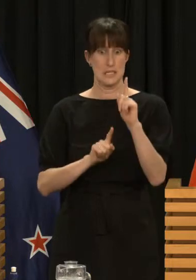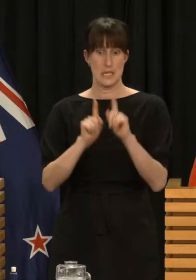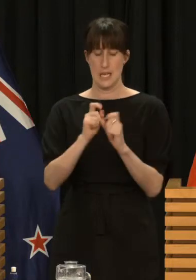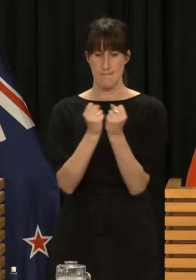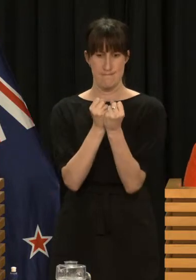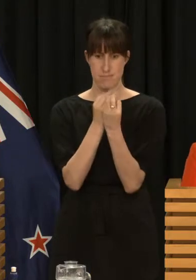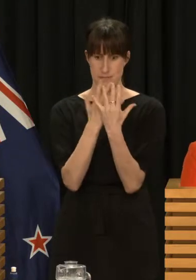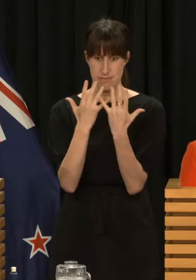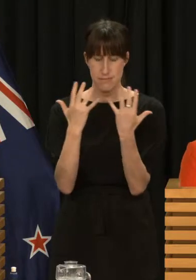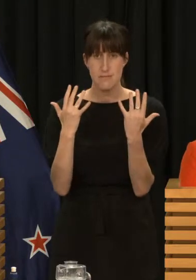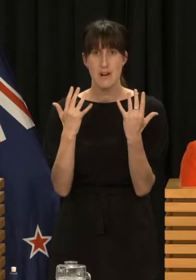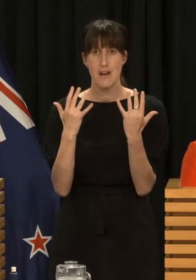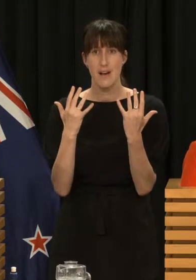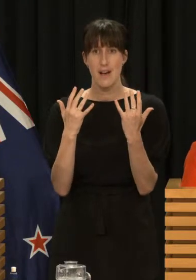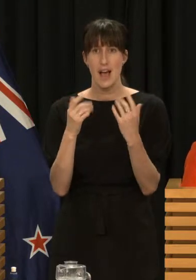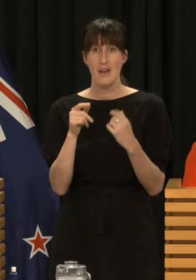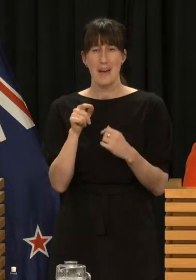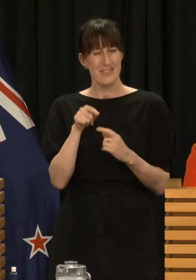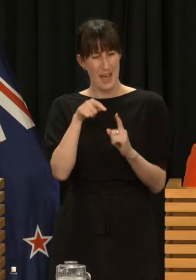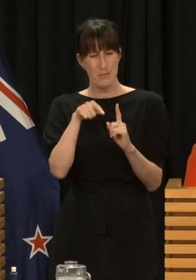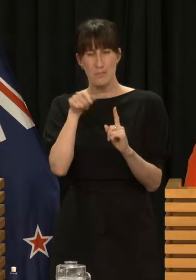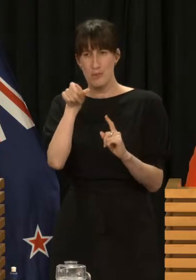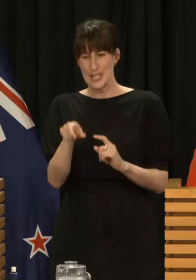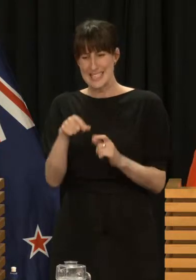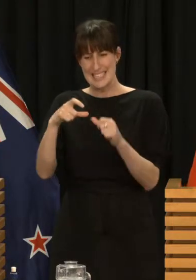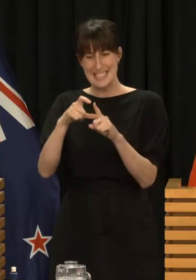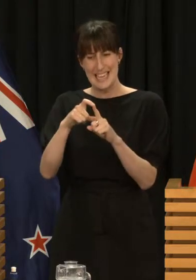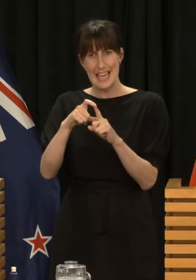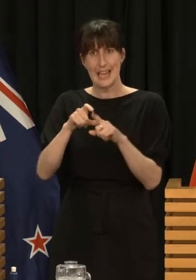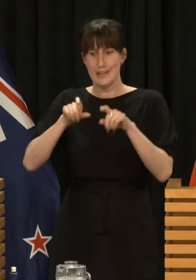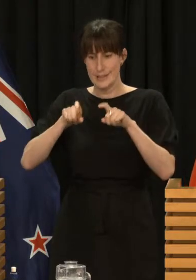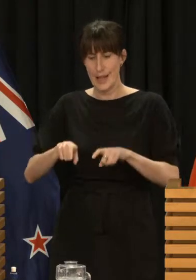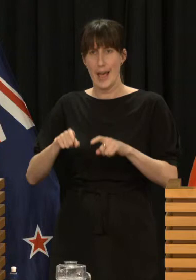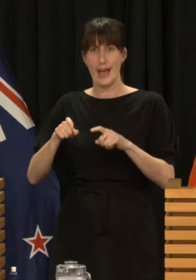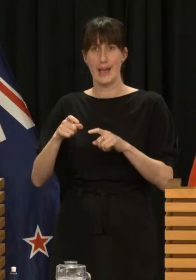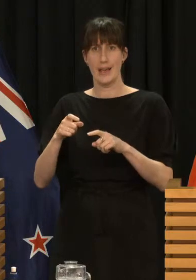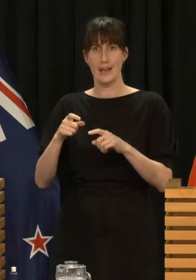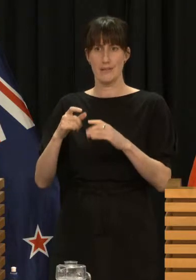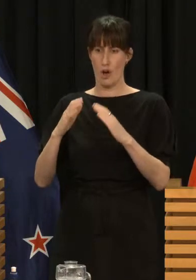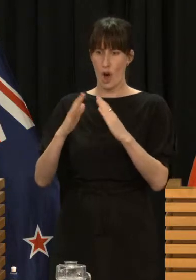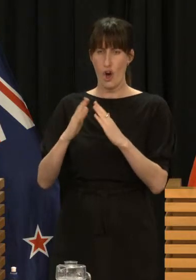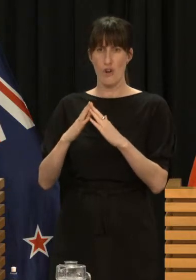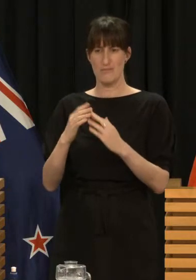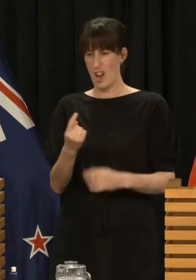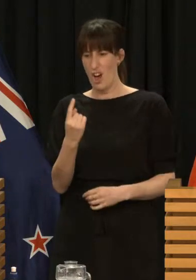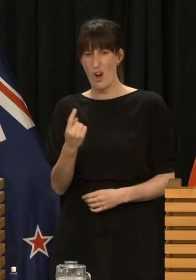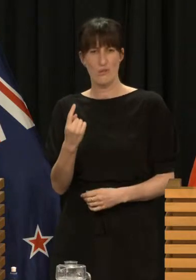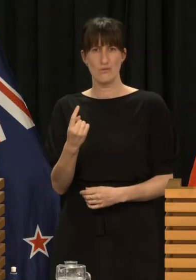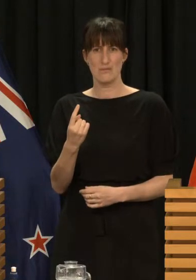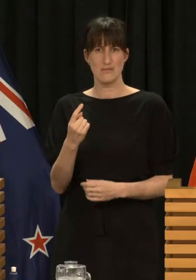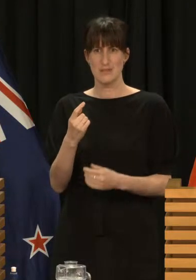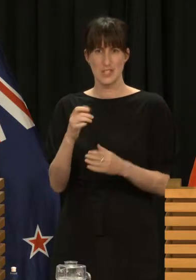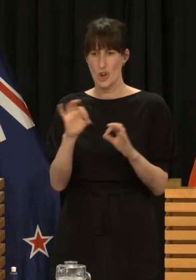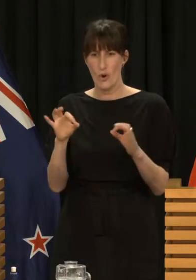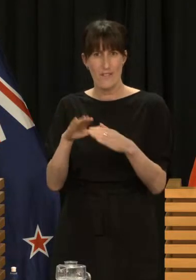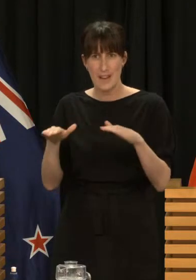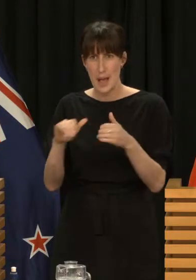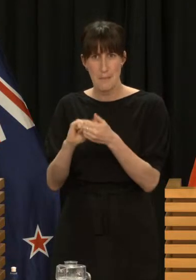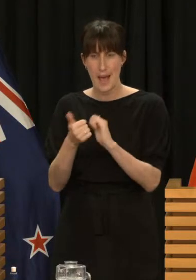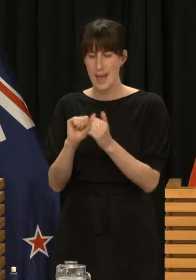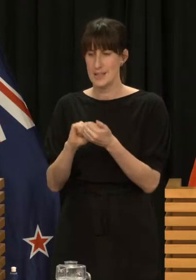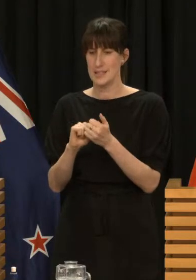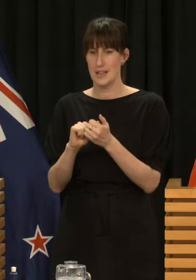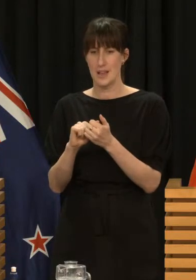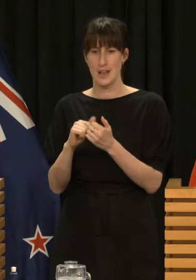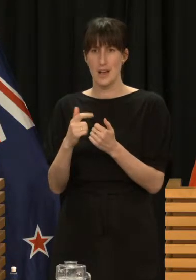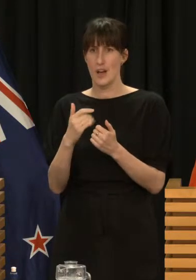traffic, didn't go to any nightclubs or bars while they were infectious. Is there an element of luck here that the country has kind of gotten by? And